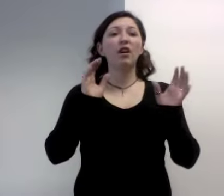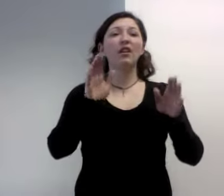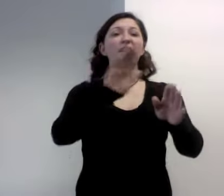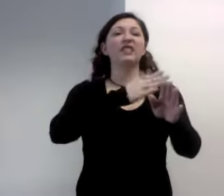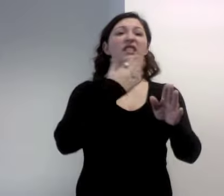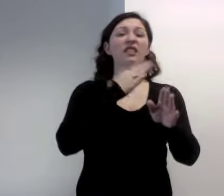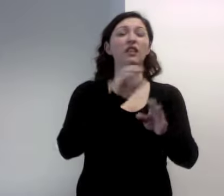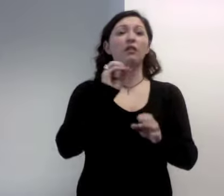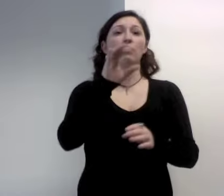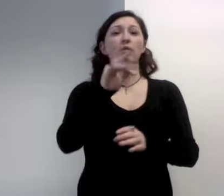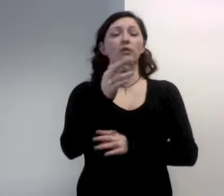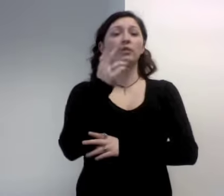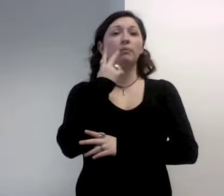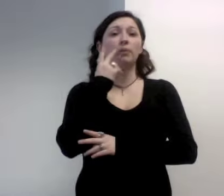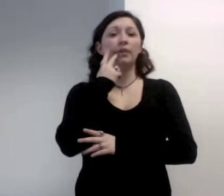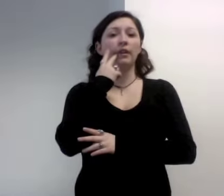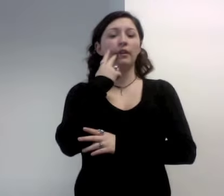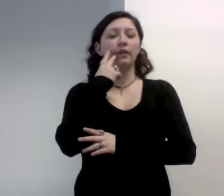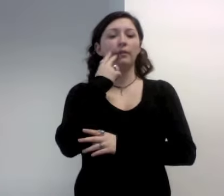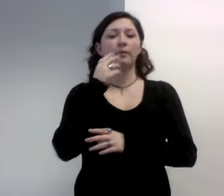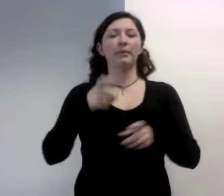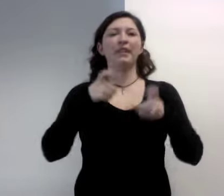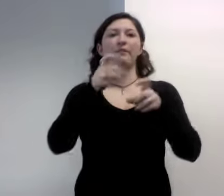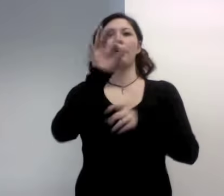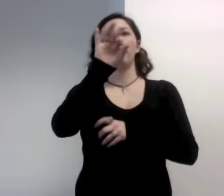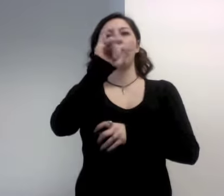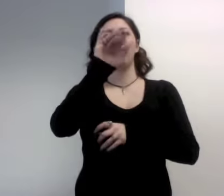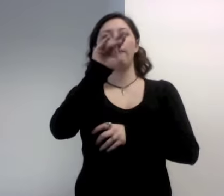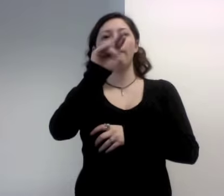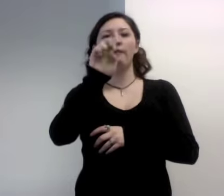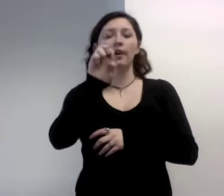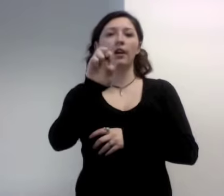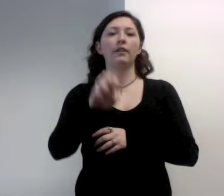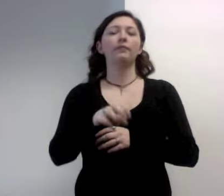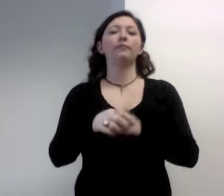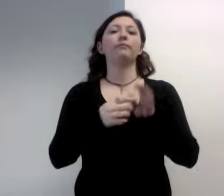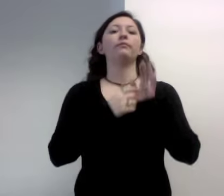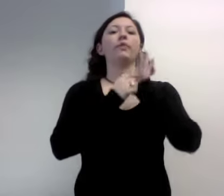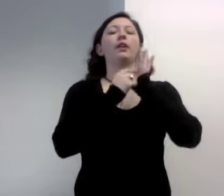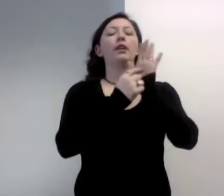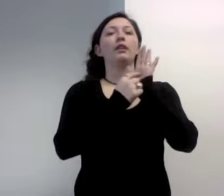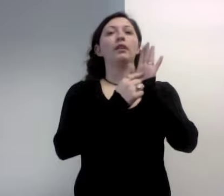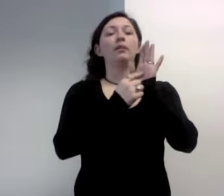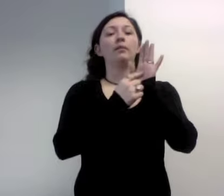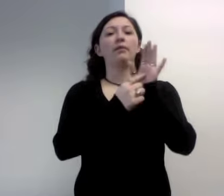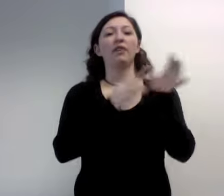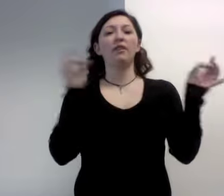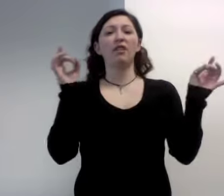fines. An example of how bad it did get without government